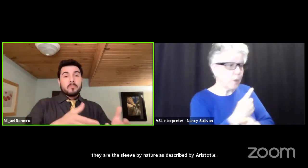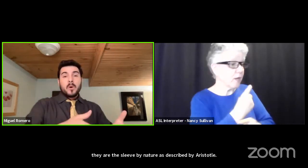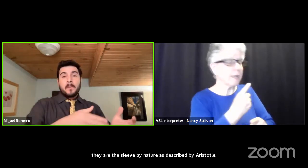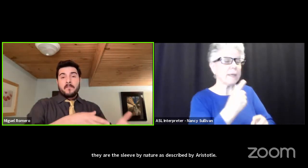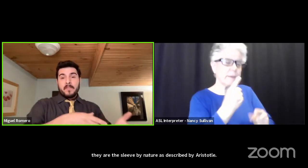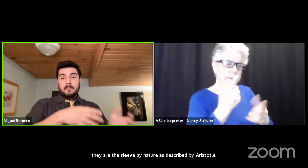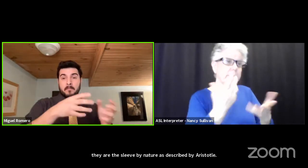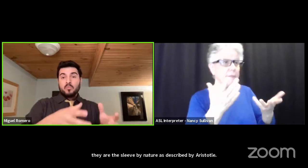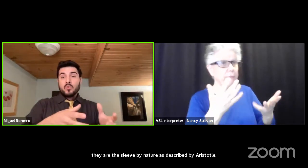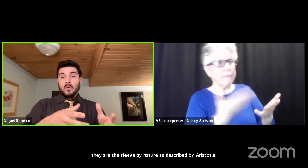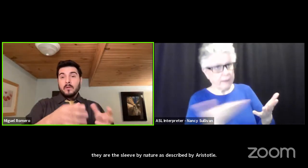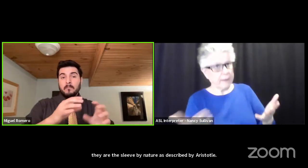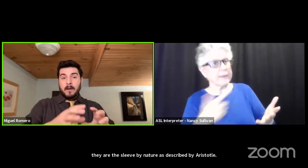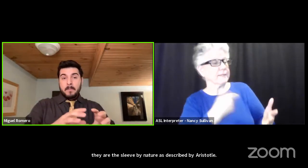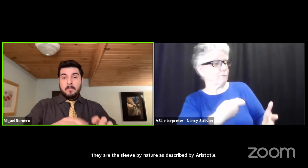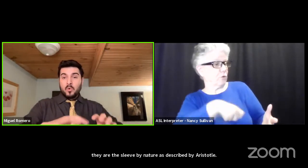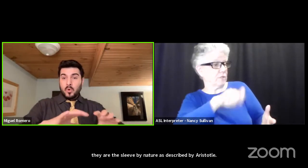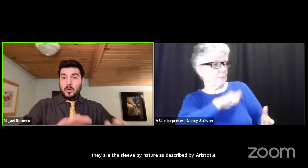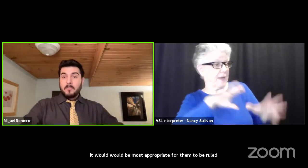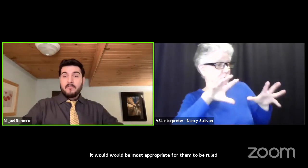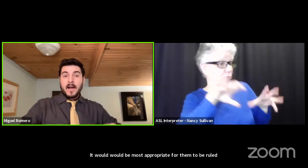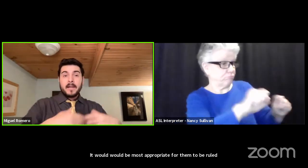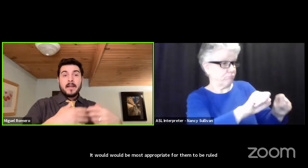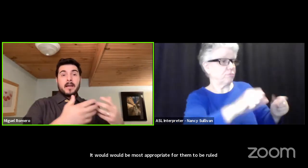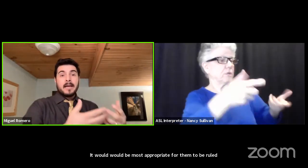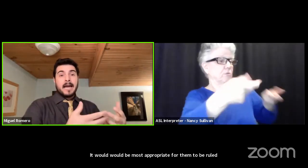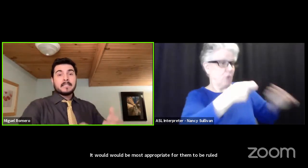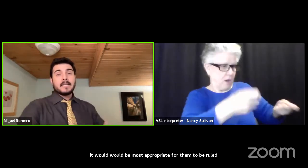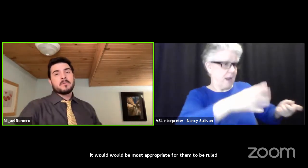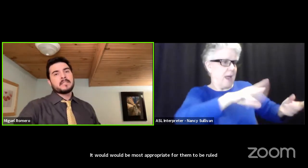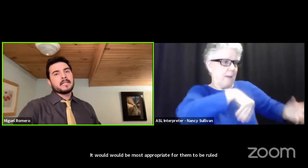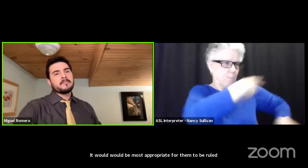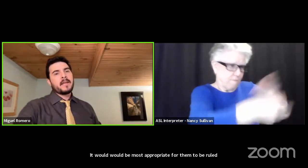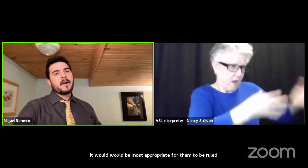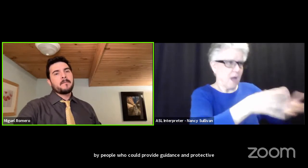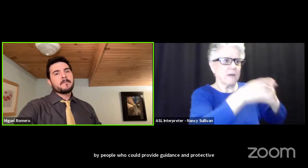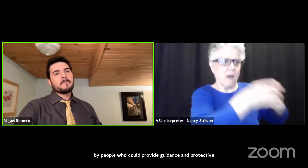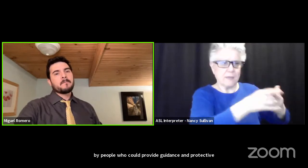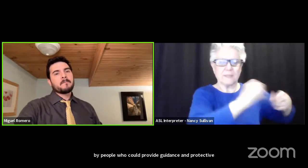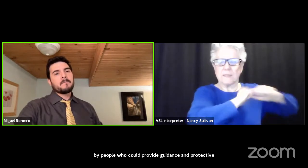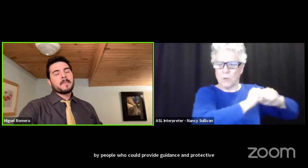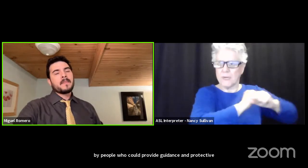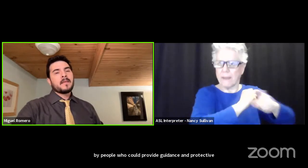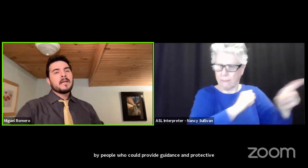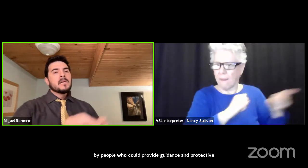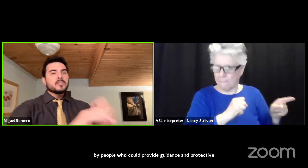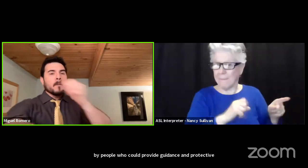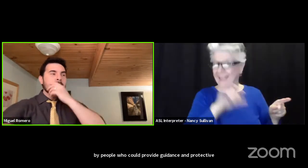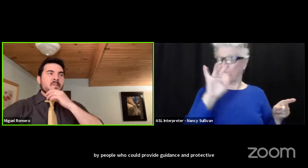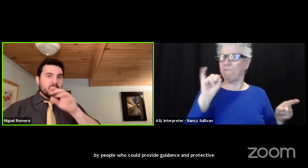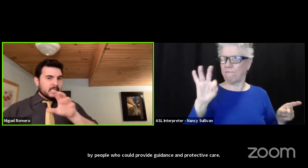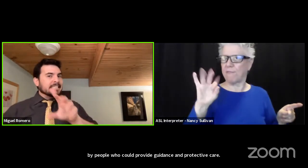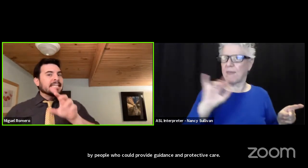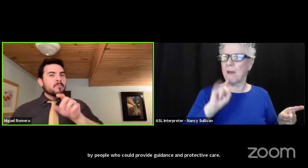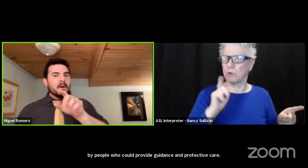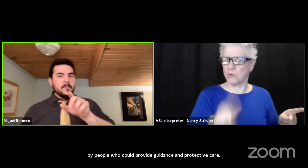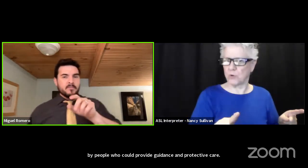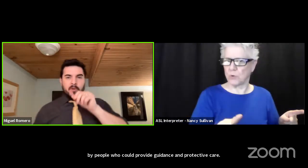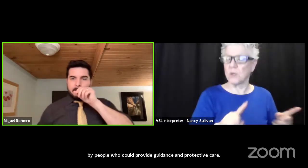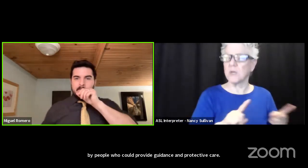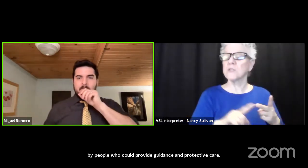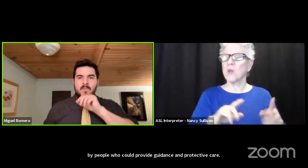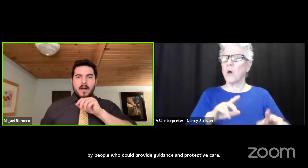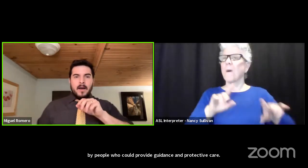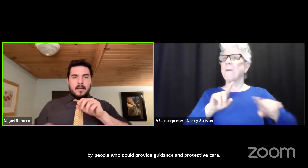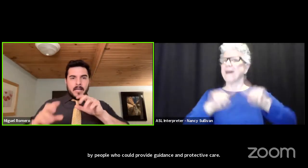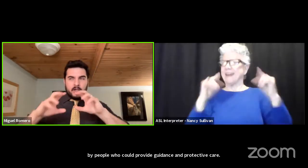it would be most appropriate for them to be ruled by people who could provide guidance and protective care. So there's a contemporary